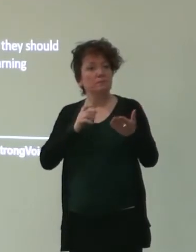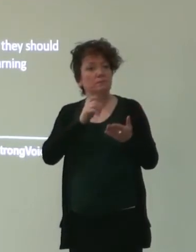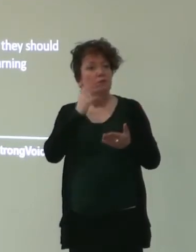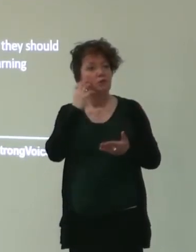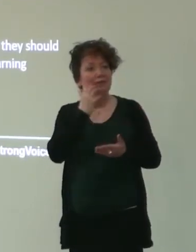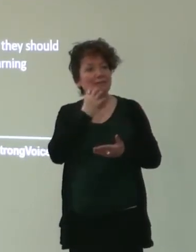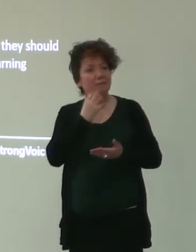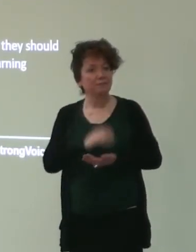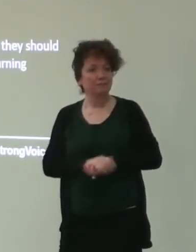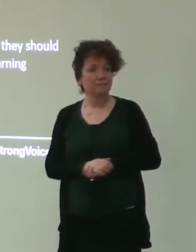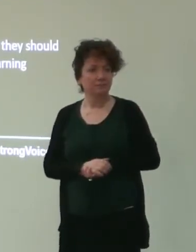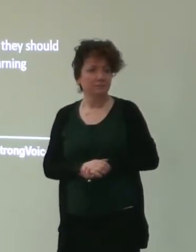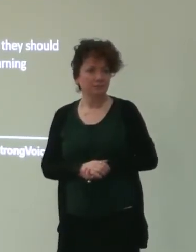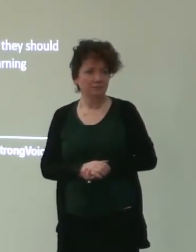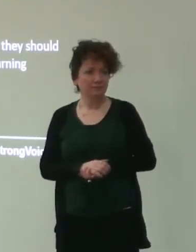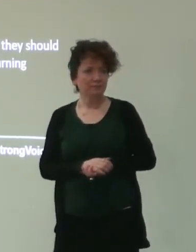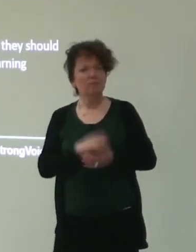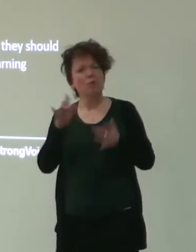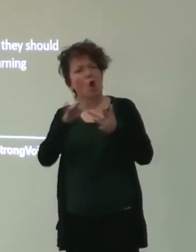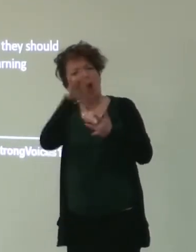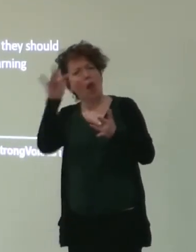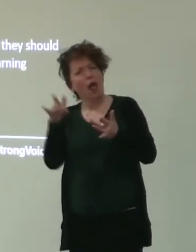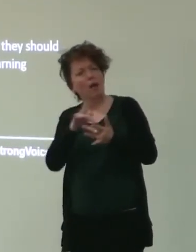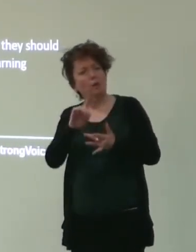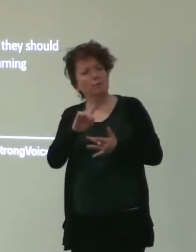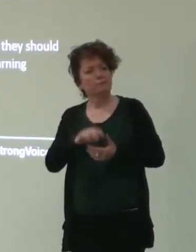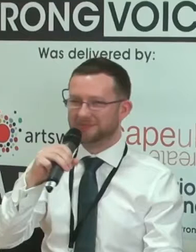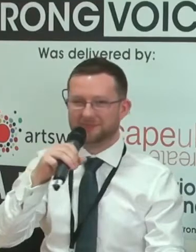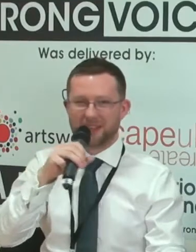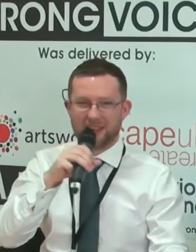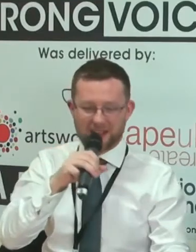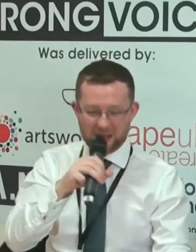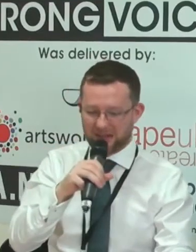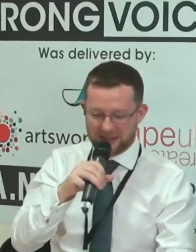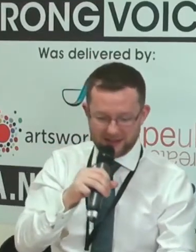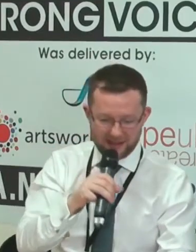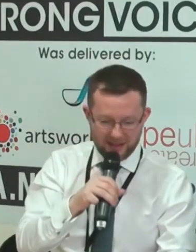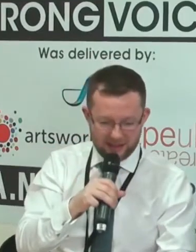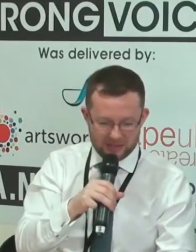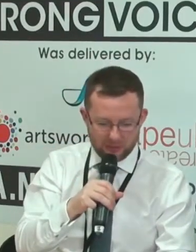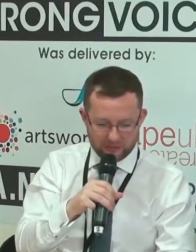Chris to feedback from our online guys. Thank you. Thank you, Holly.